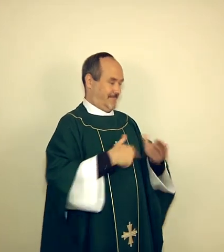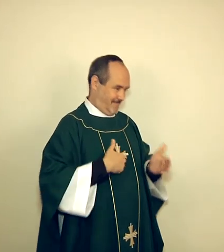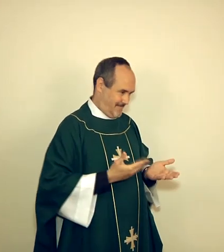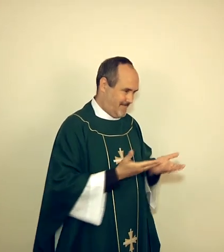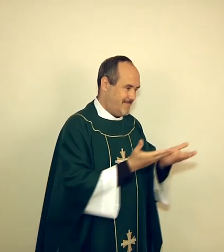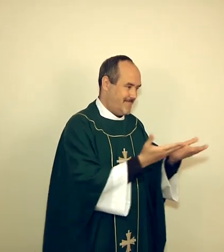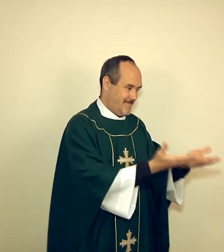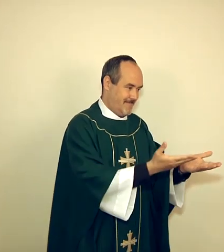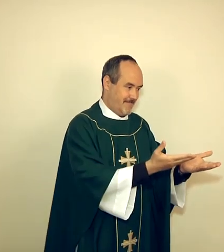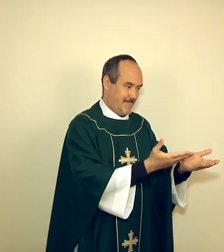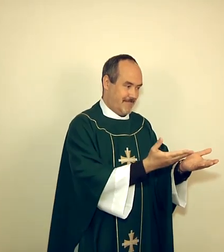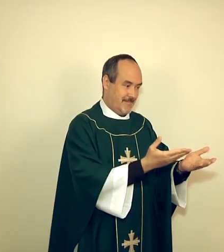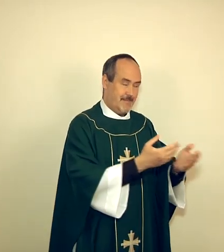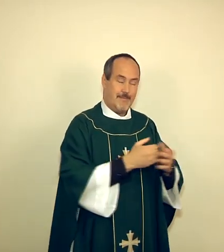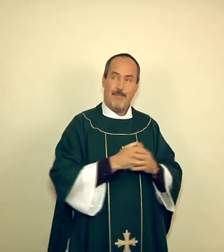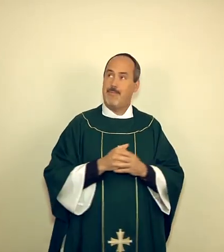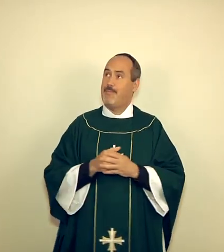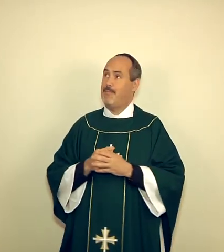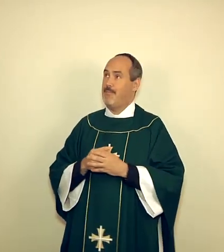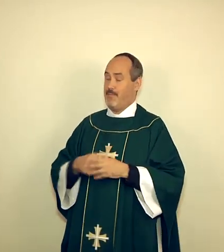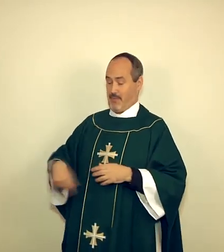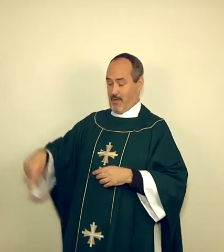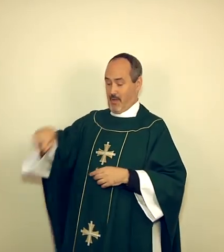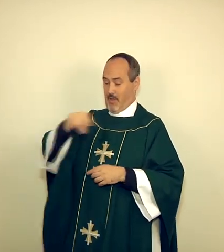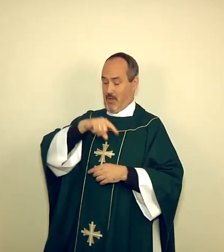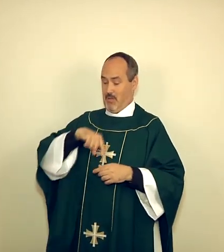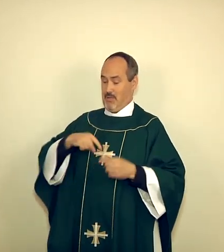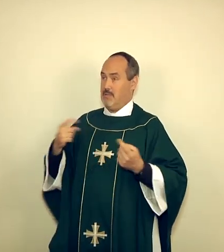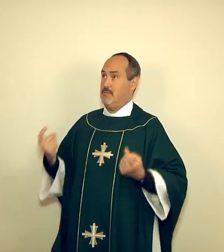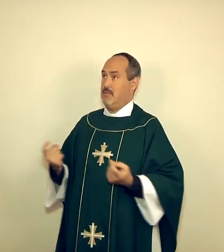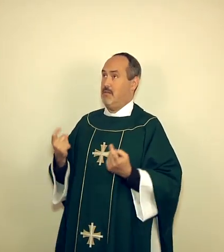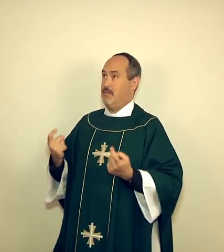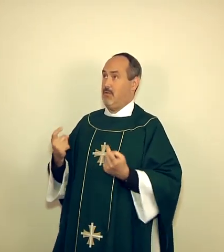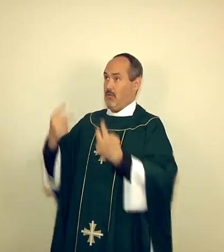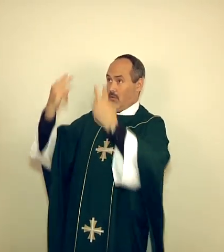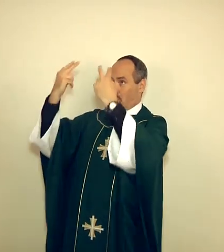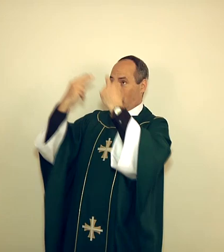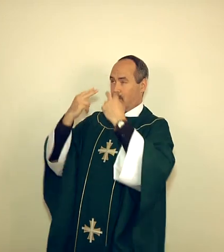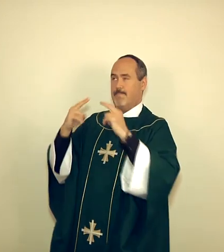my peace I give you," look not on our sins,